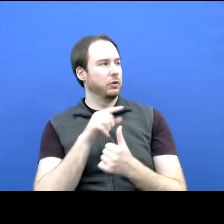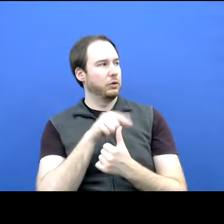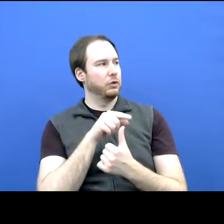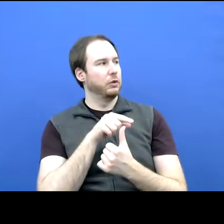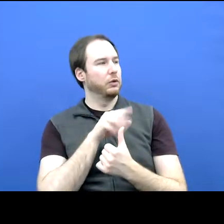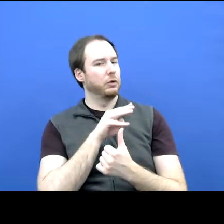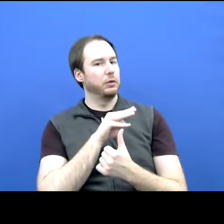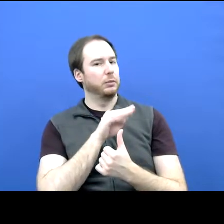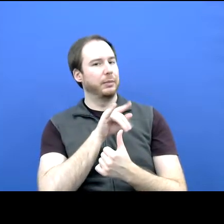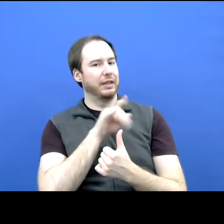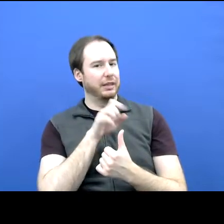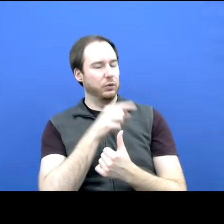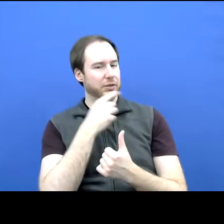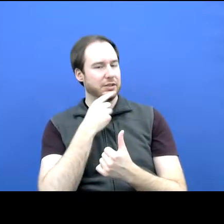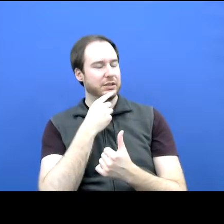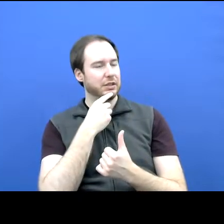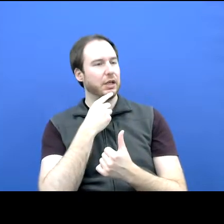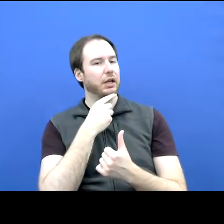it is,